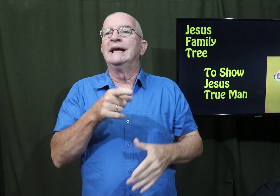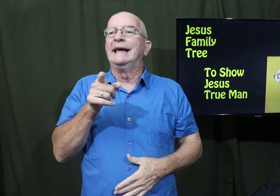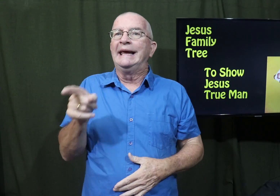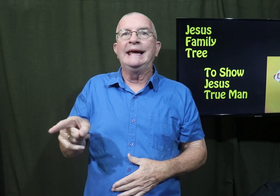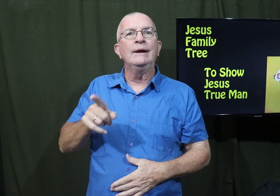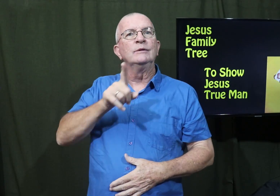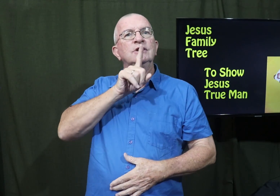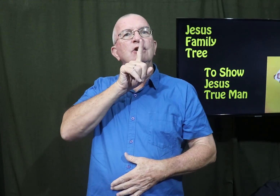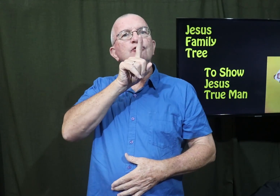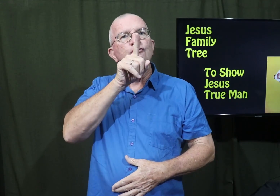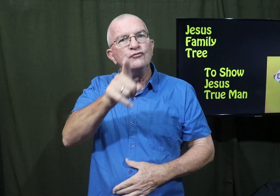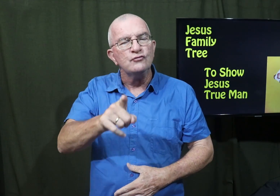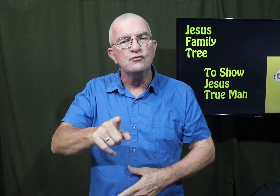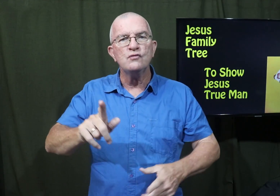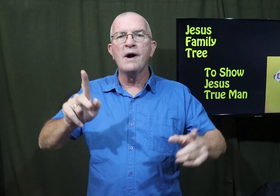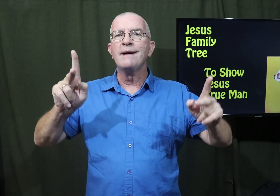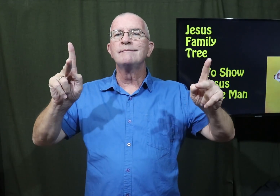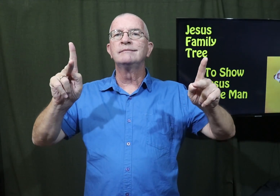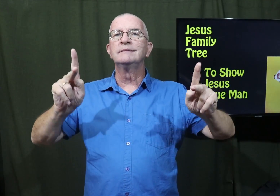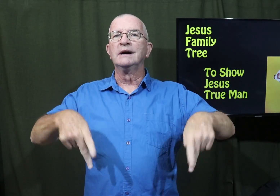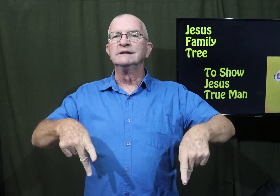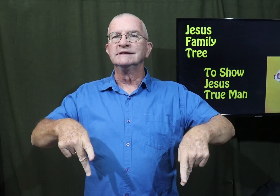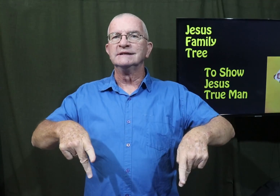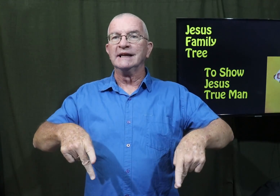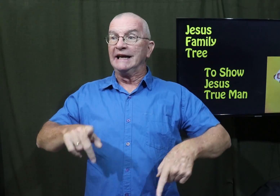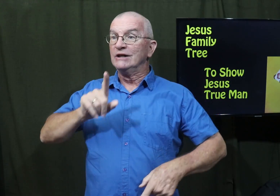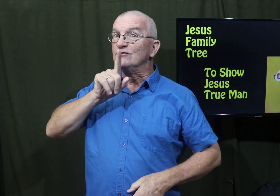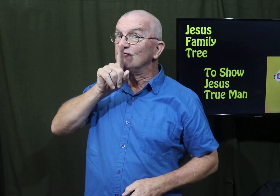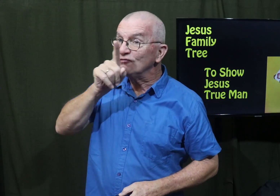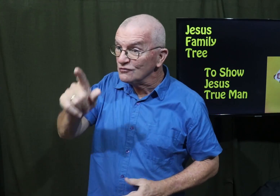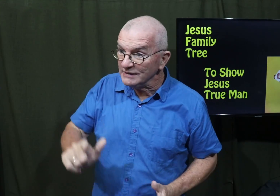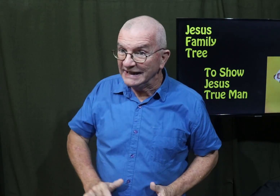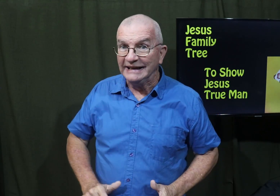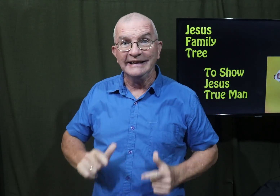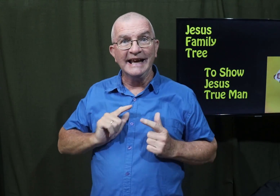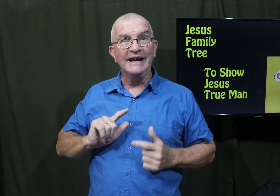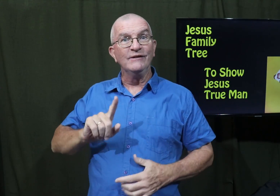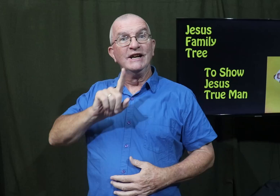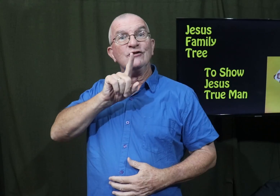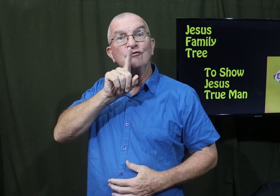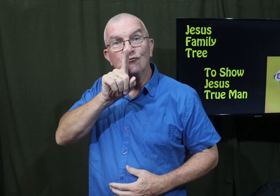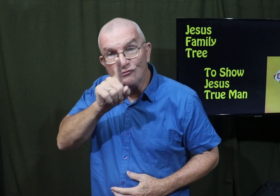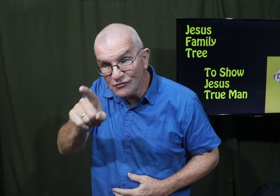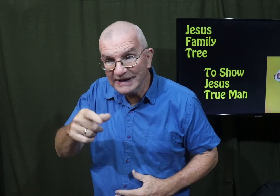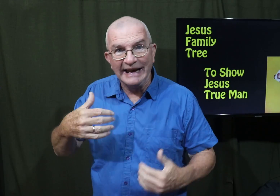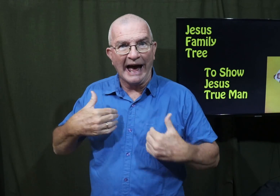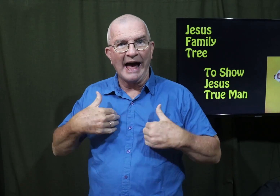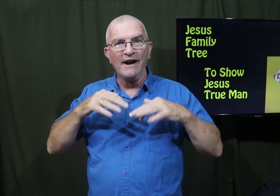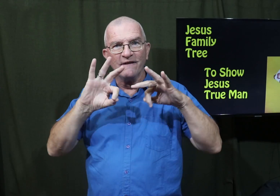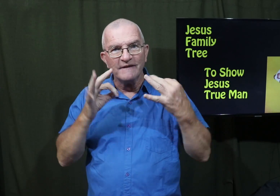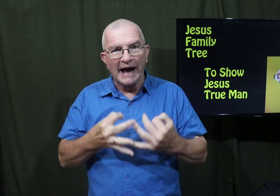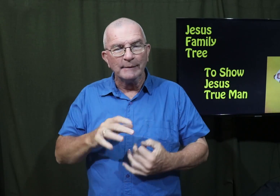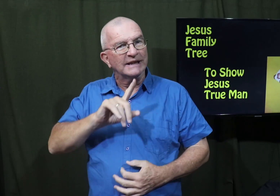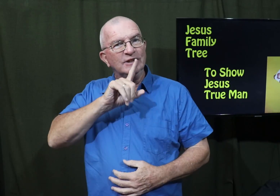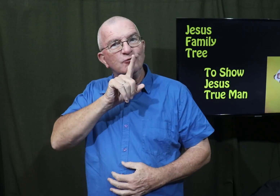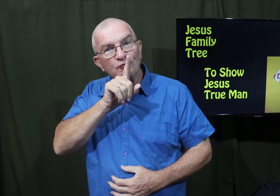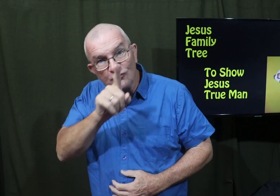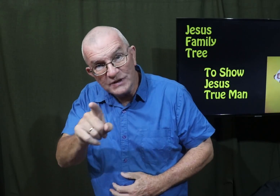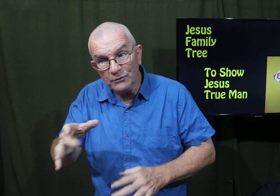it shows that he was a true person he truly lived he had a family of